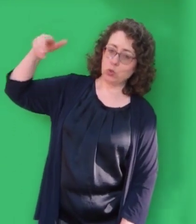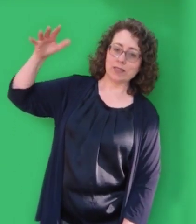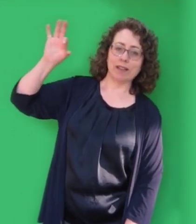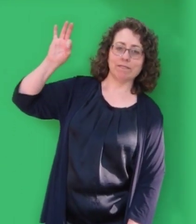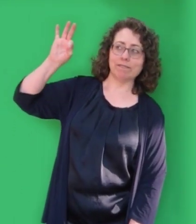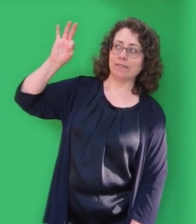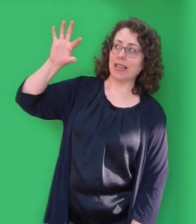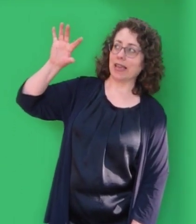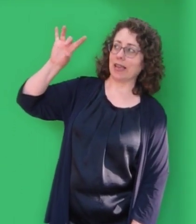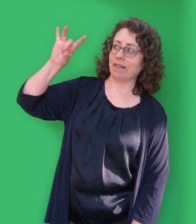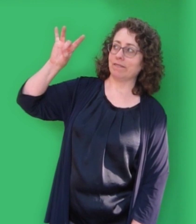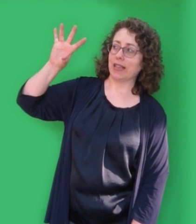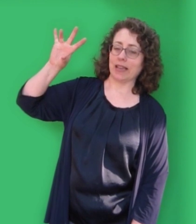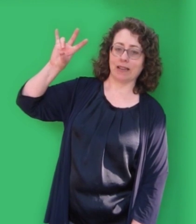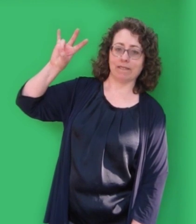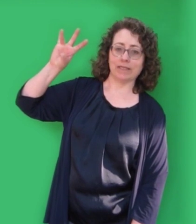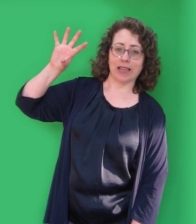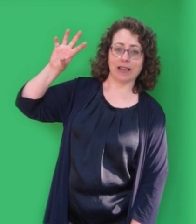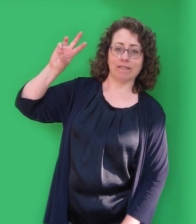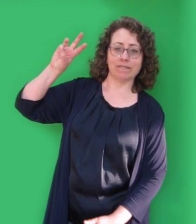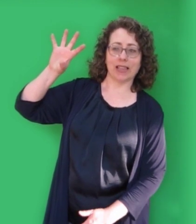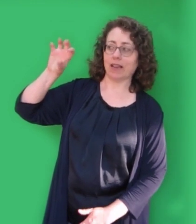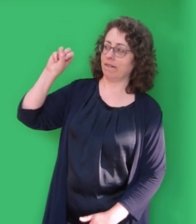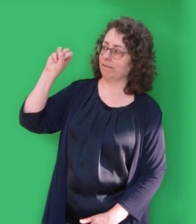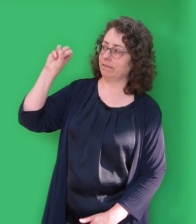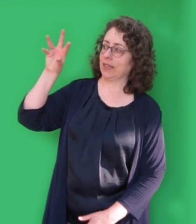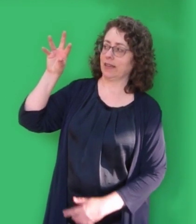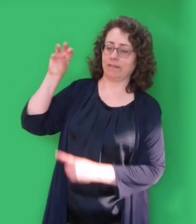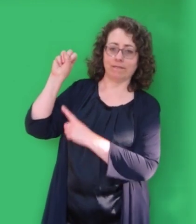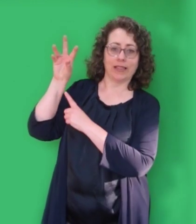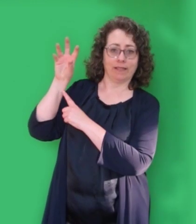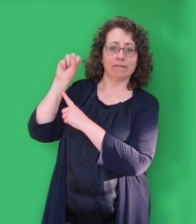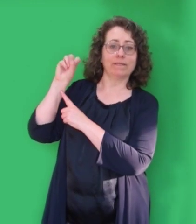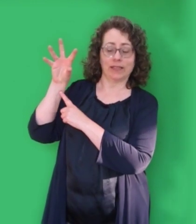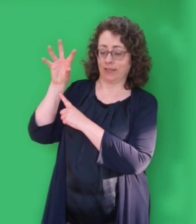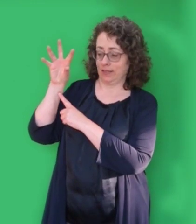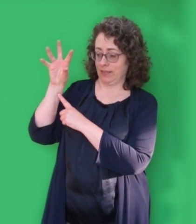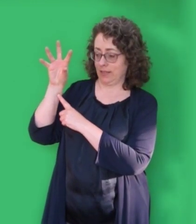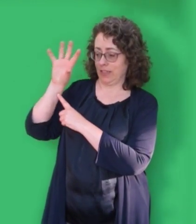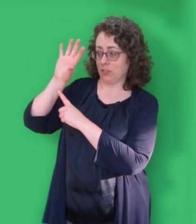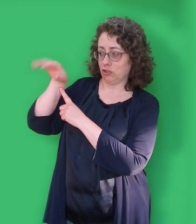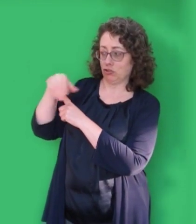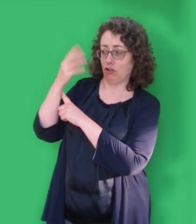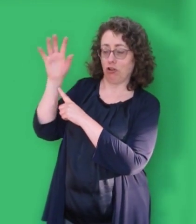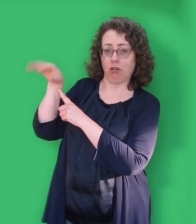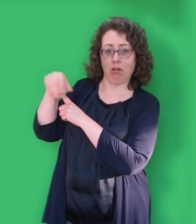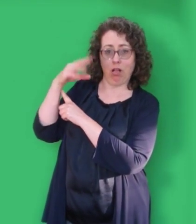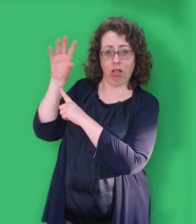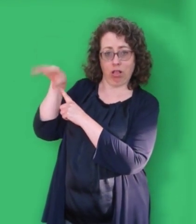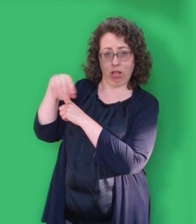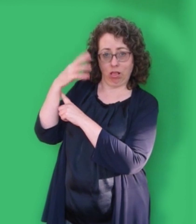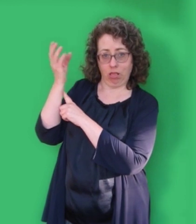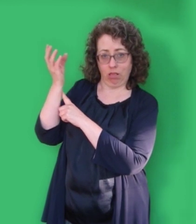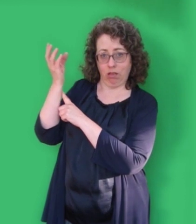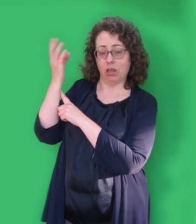finger. Waking up those energy lines. Flick all the fingers together. Circle the